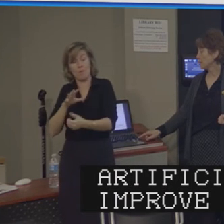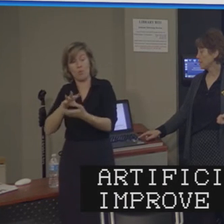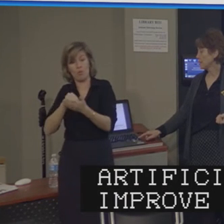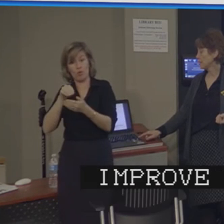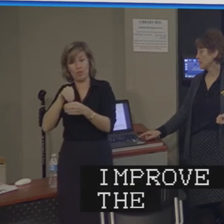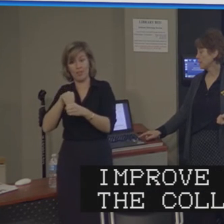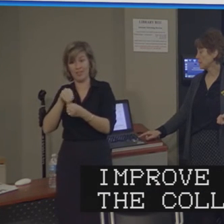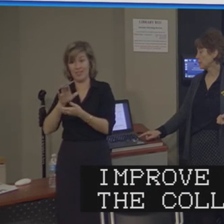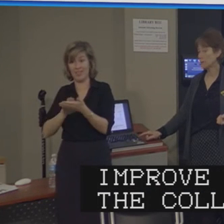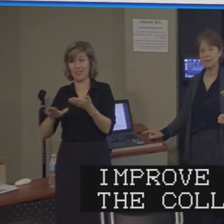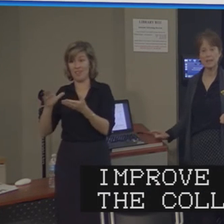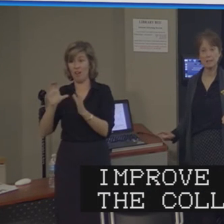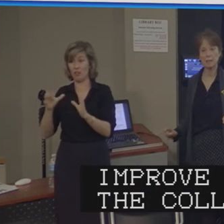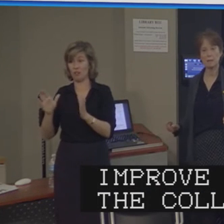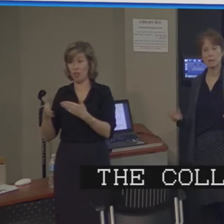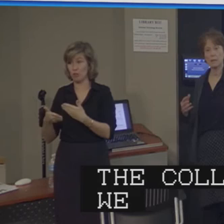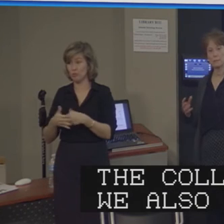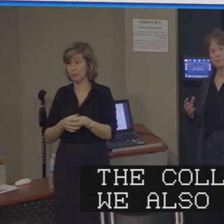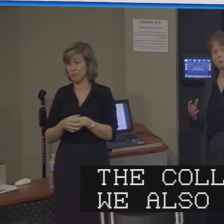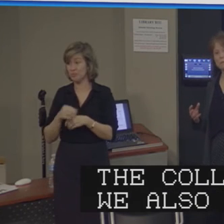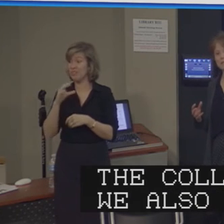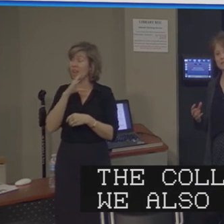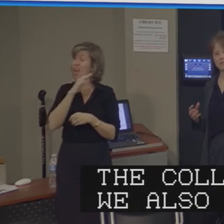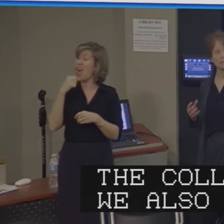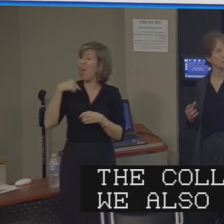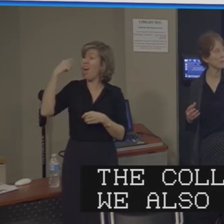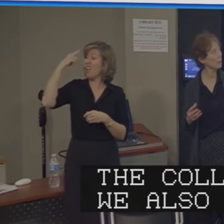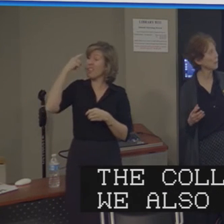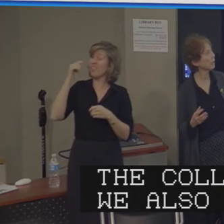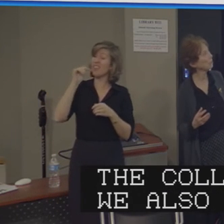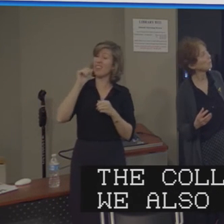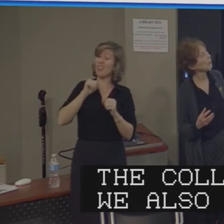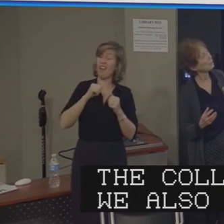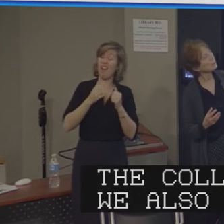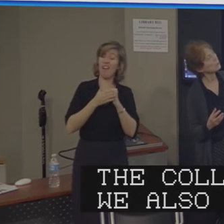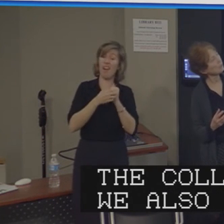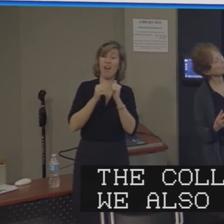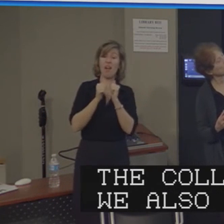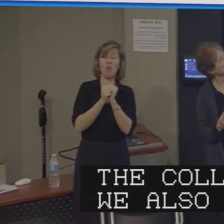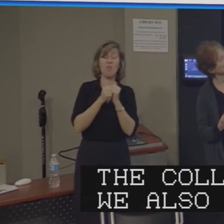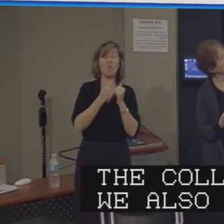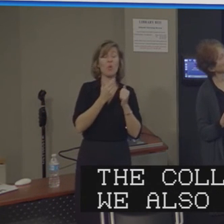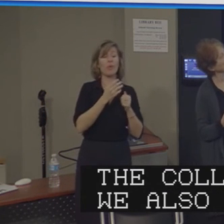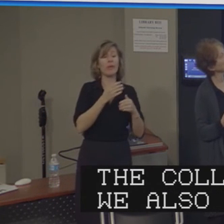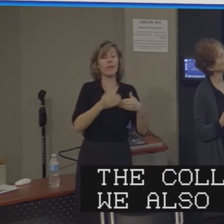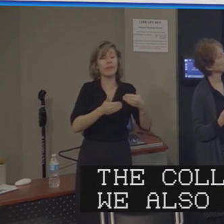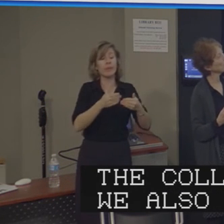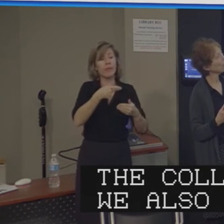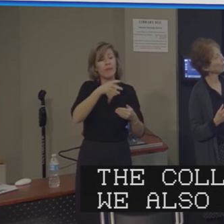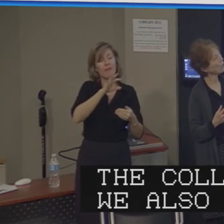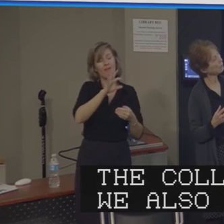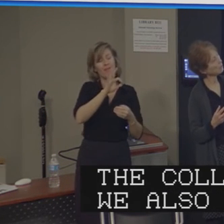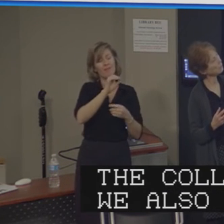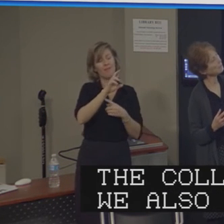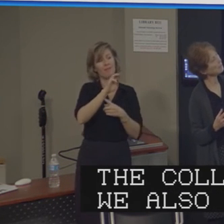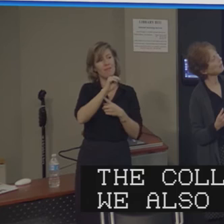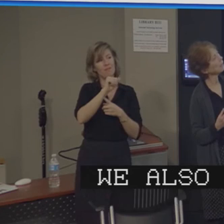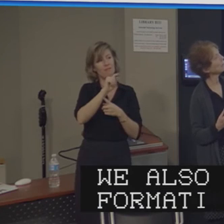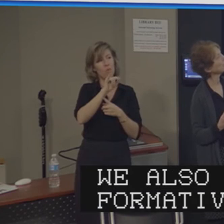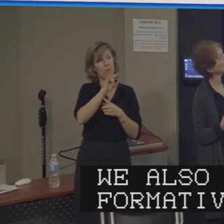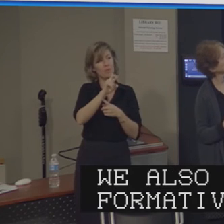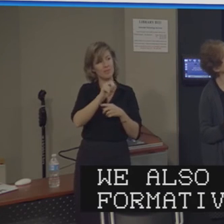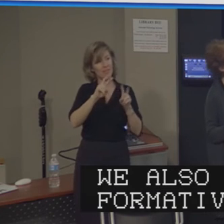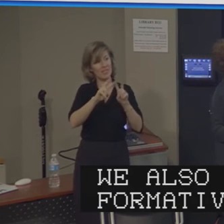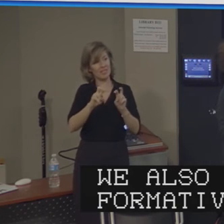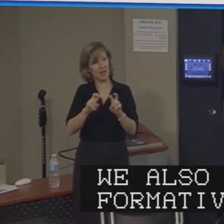We also think it can serve as a formative assessment. It can help instructors to diagnose who's getting it